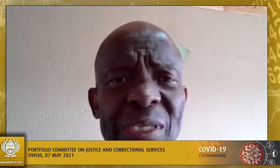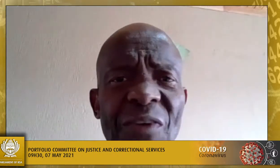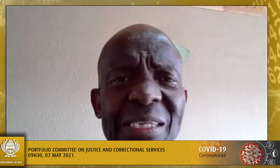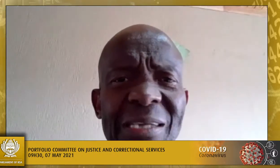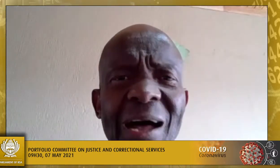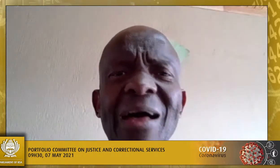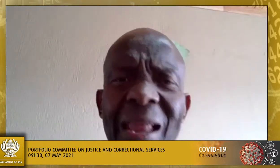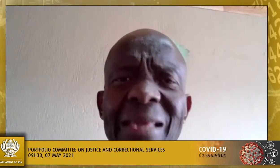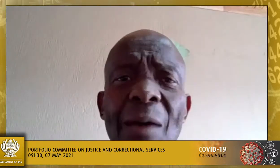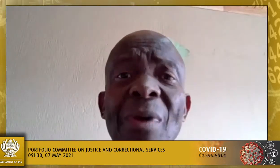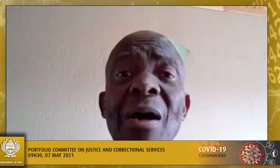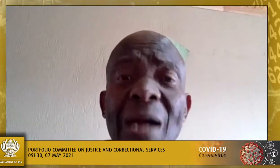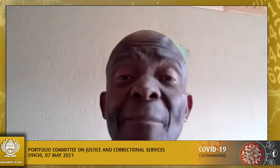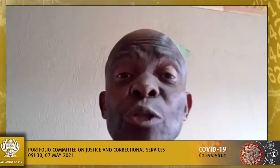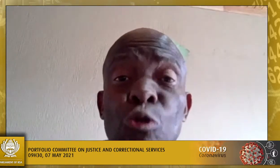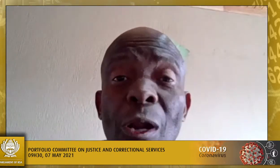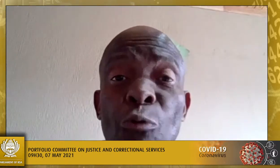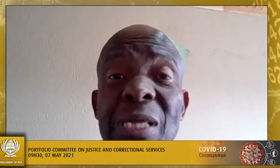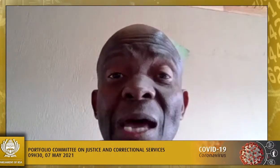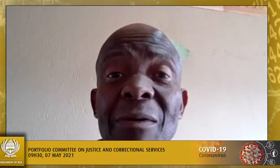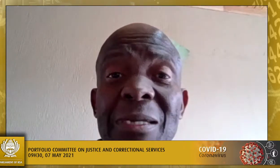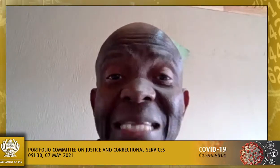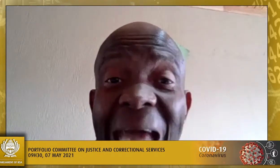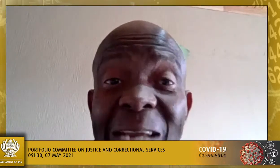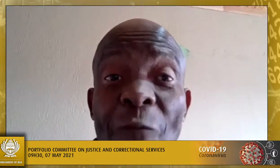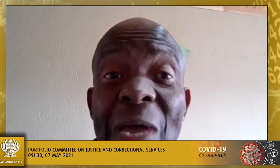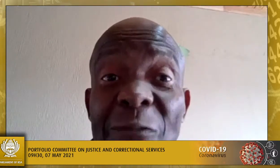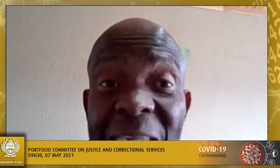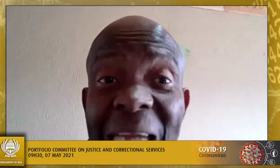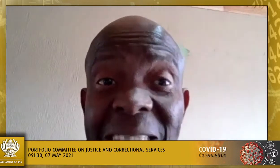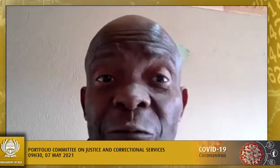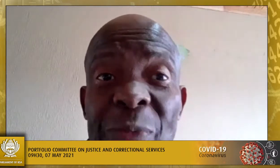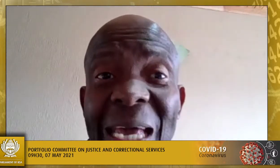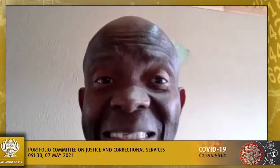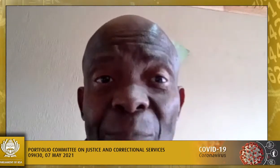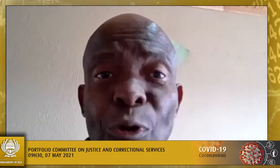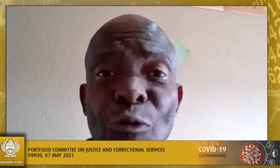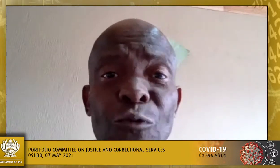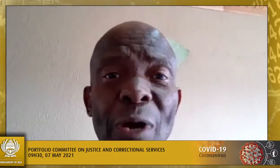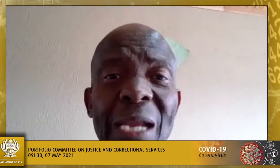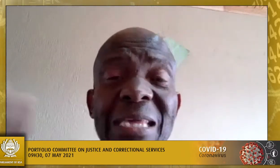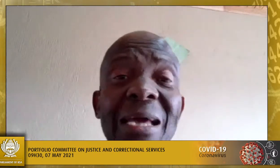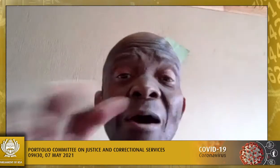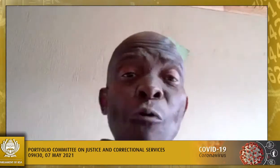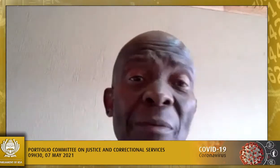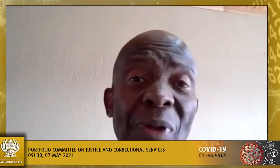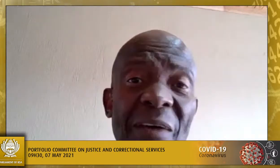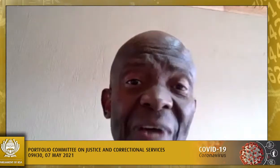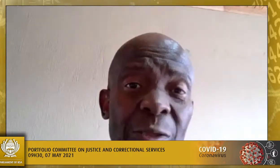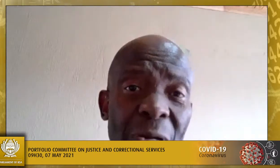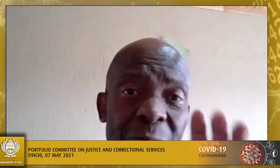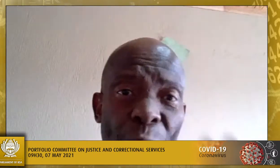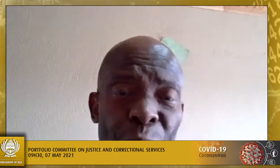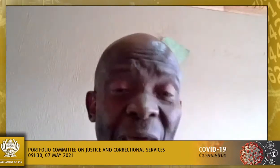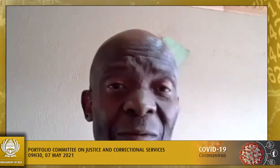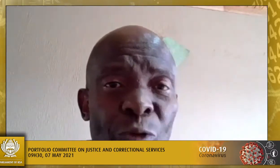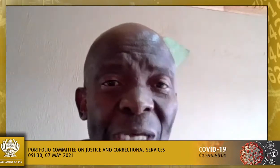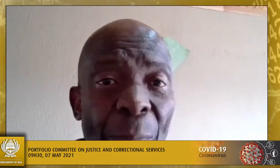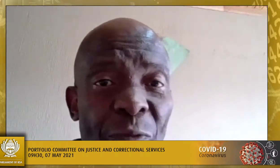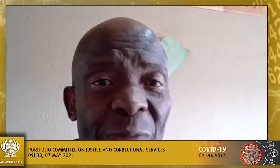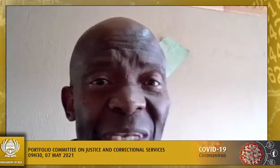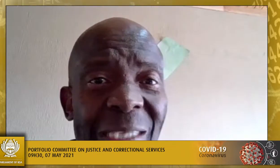carpet let them come and build with the Integrity of the infrastructure from the engineering point of view and I think we believe that this